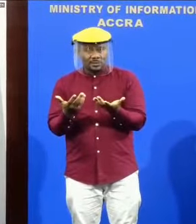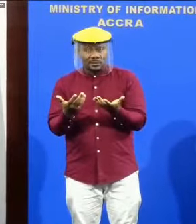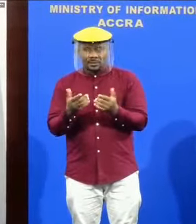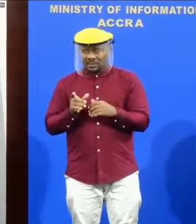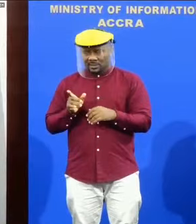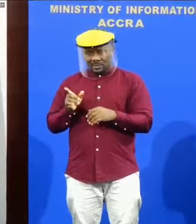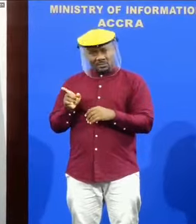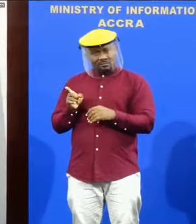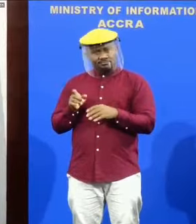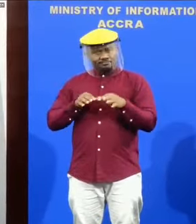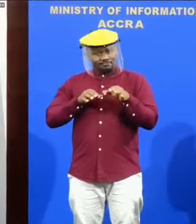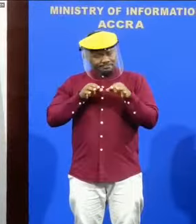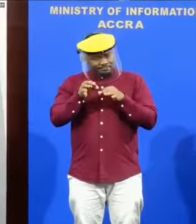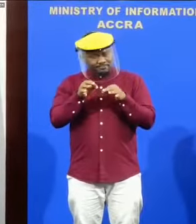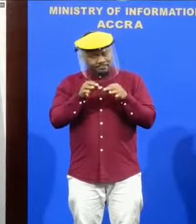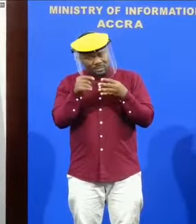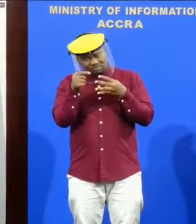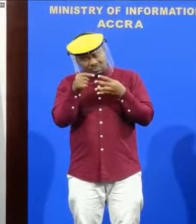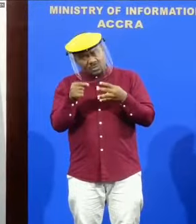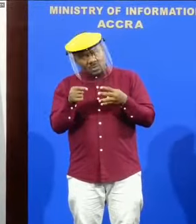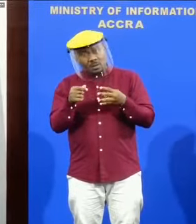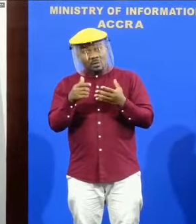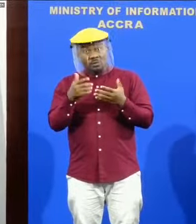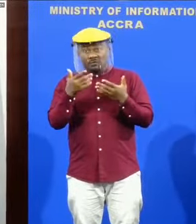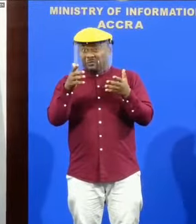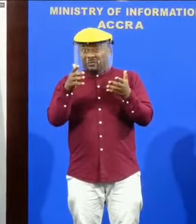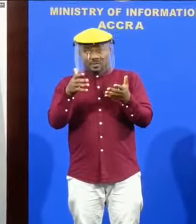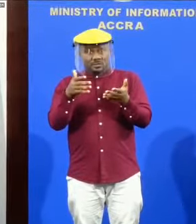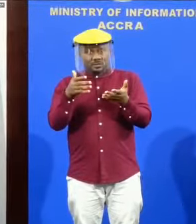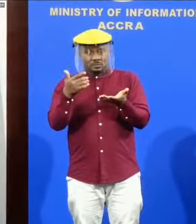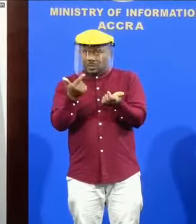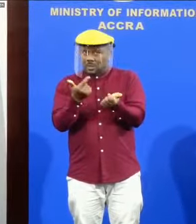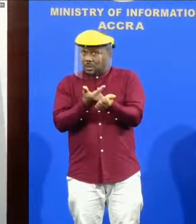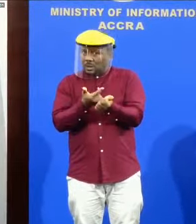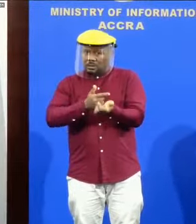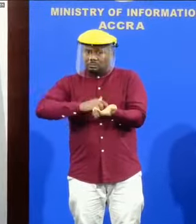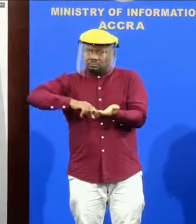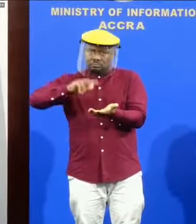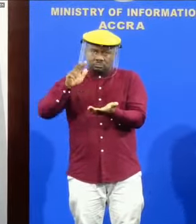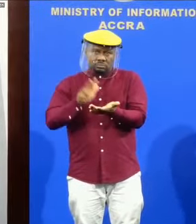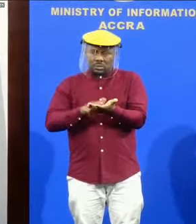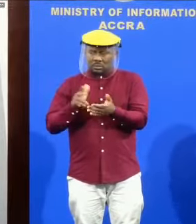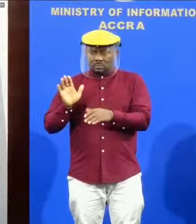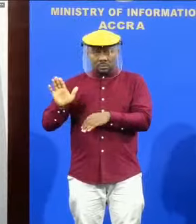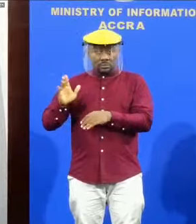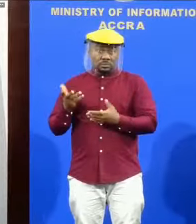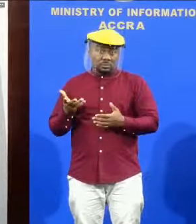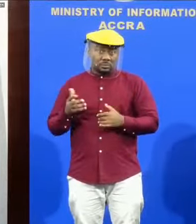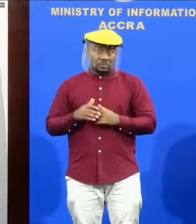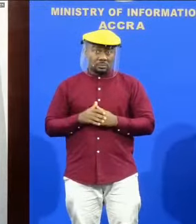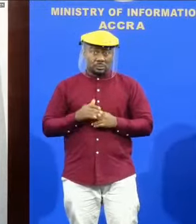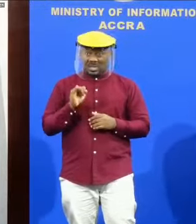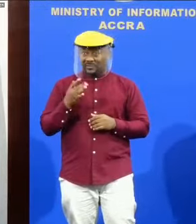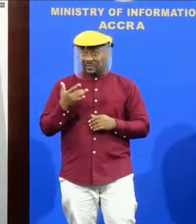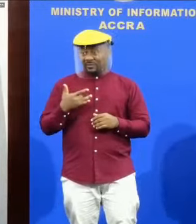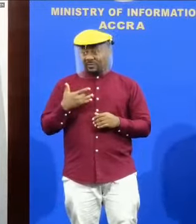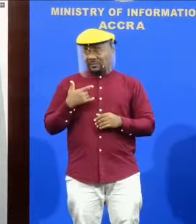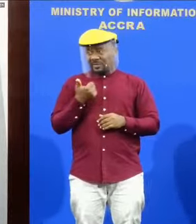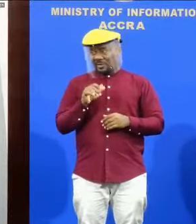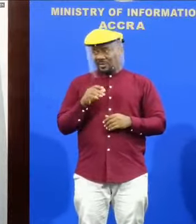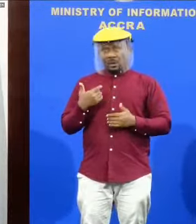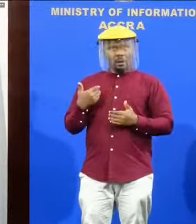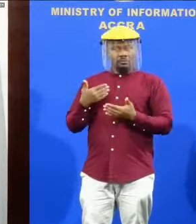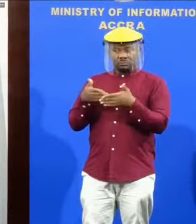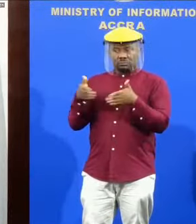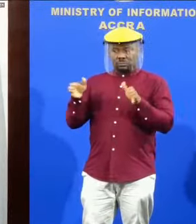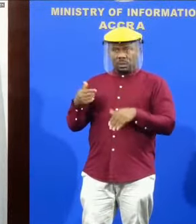been certified in Ghana and the level of confidence that the FDA has in them. So please, if you see anybody